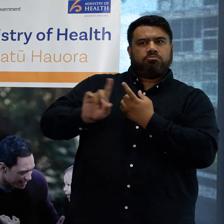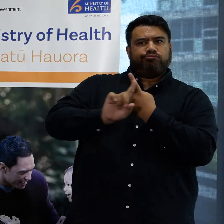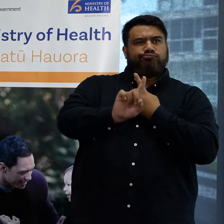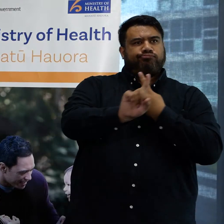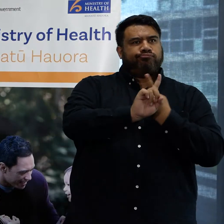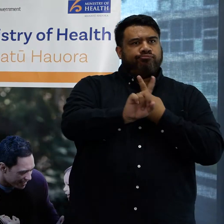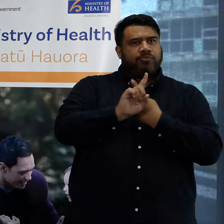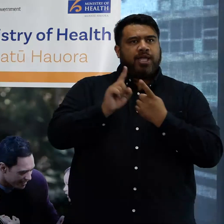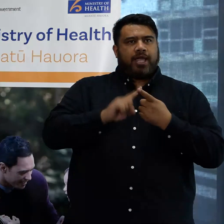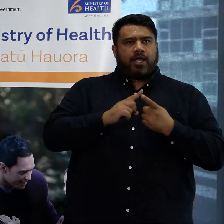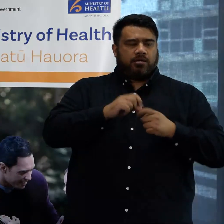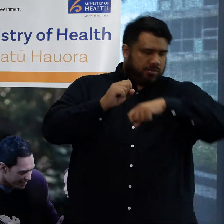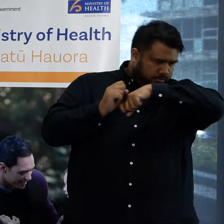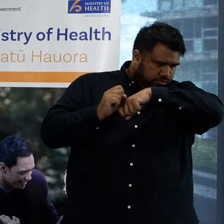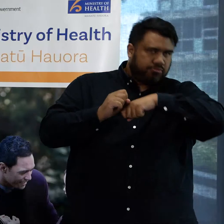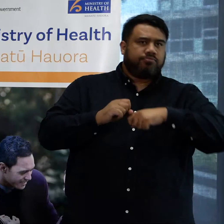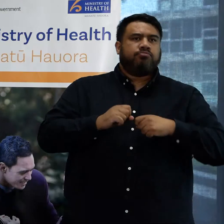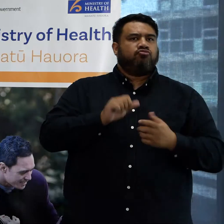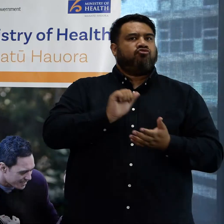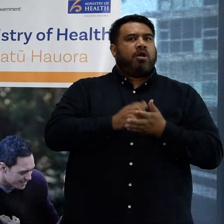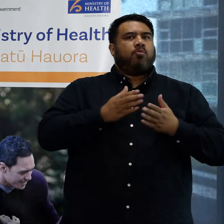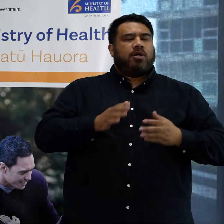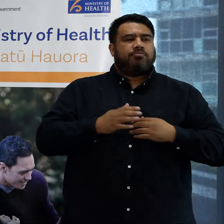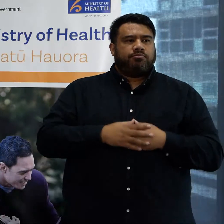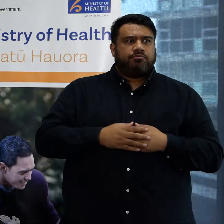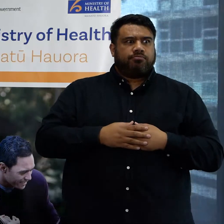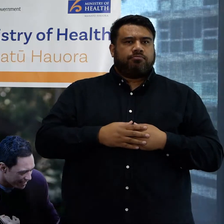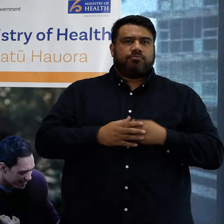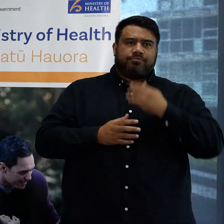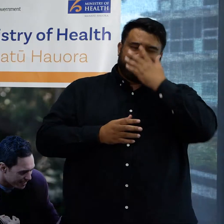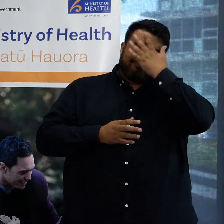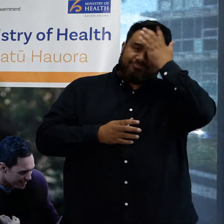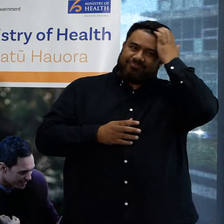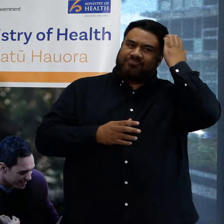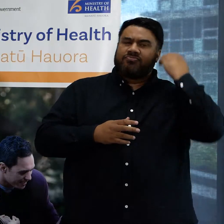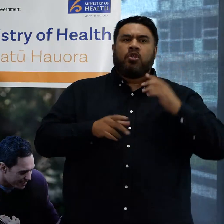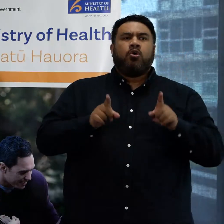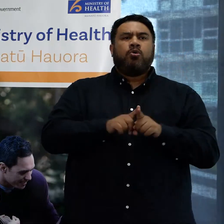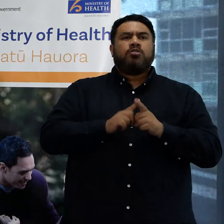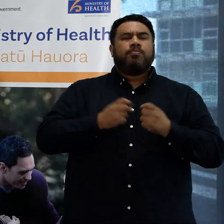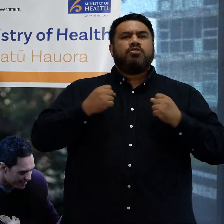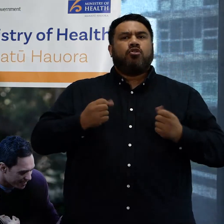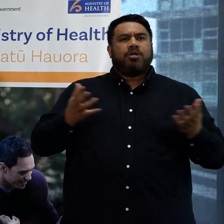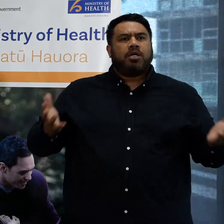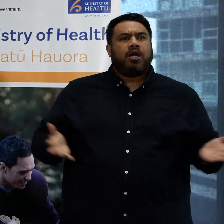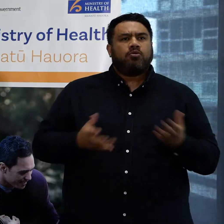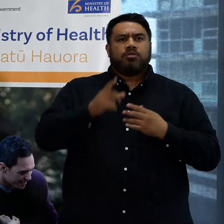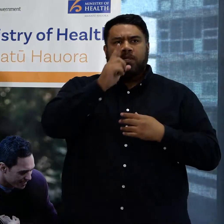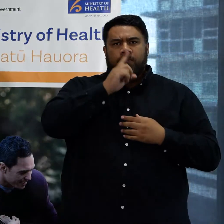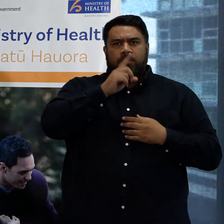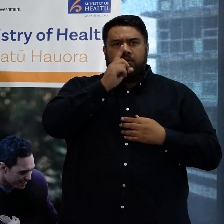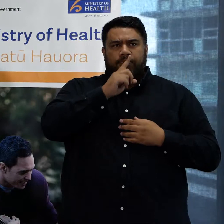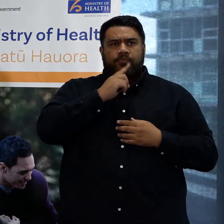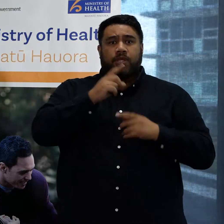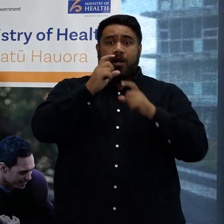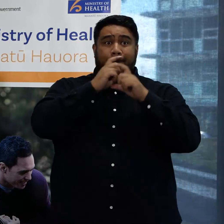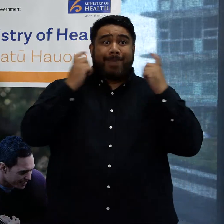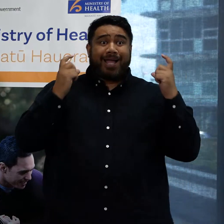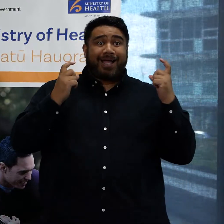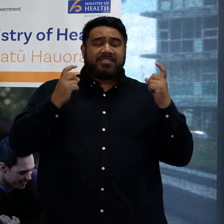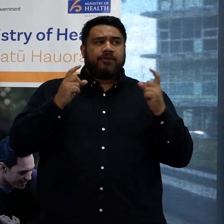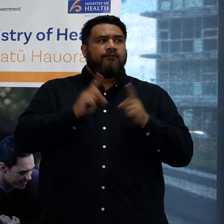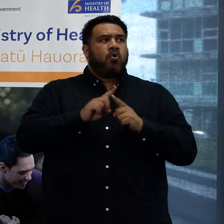good cough and sneeze etiquette. I'm also strongly encouraging people, as I'm doing, to still use a mask on